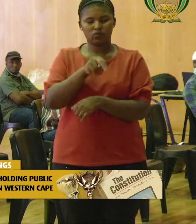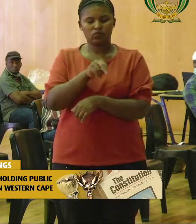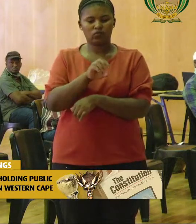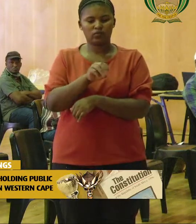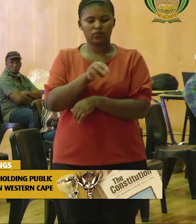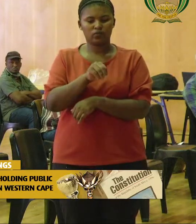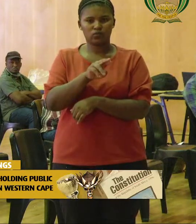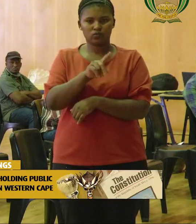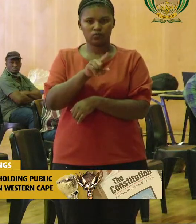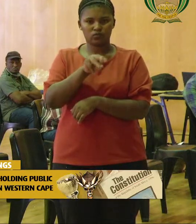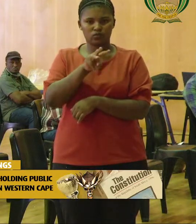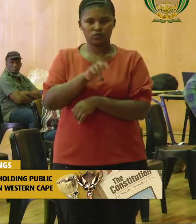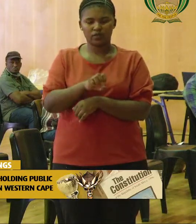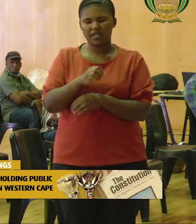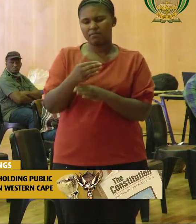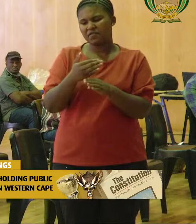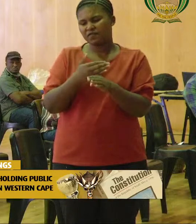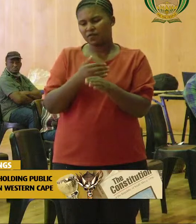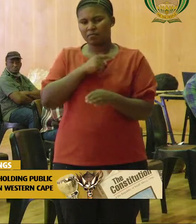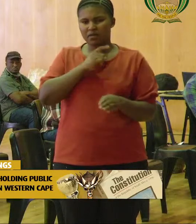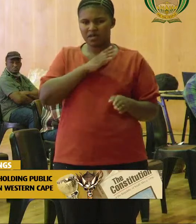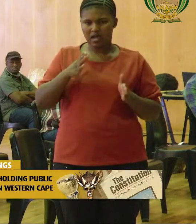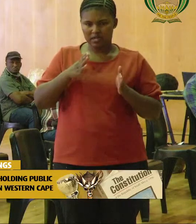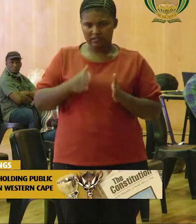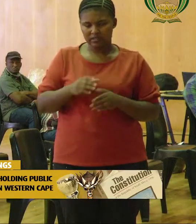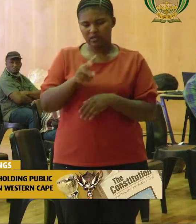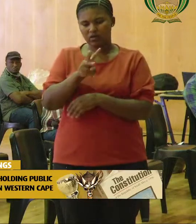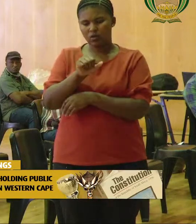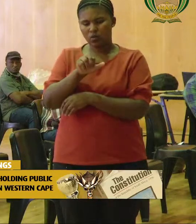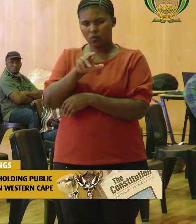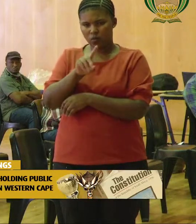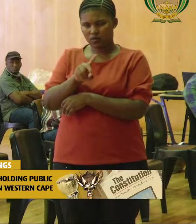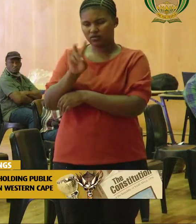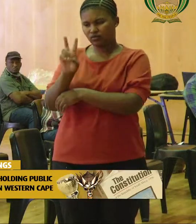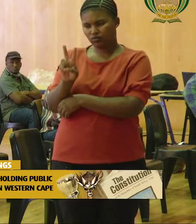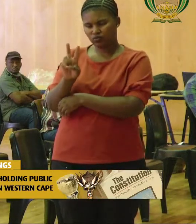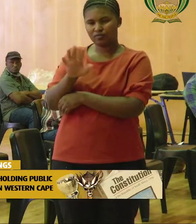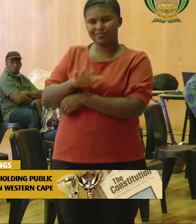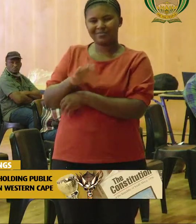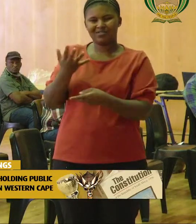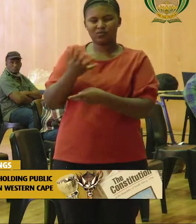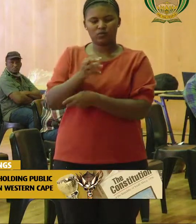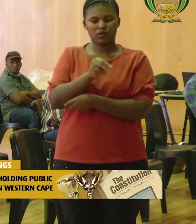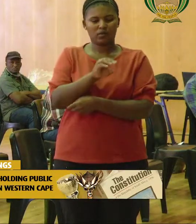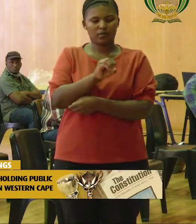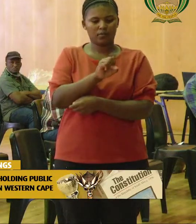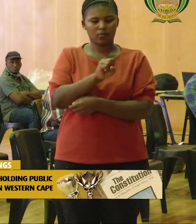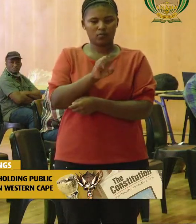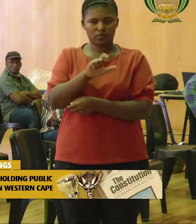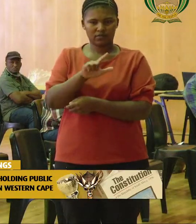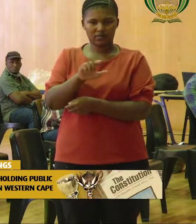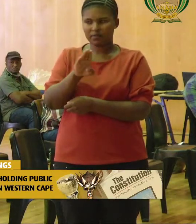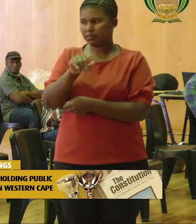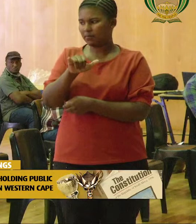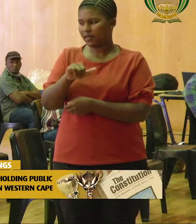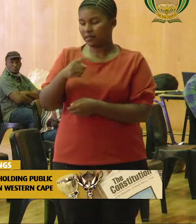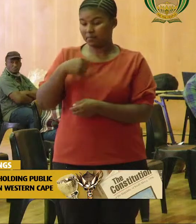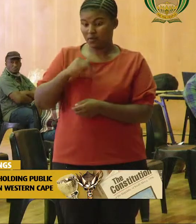Mbolombo, i-former councillor yakwa Ward 2 apha eMosselbay, ilungu le-Women's League,